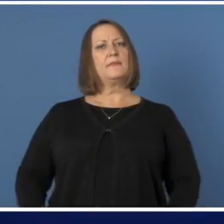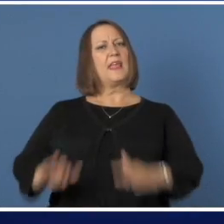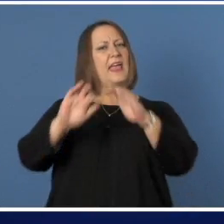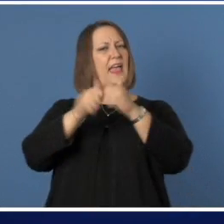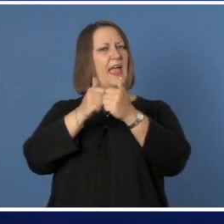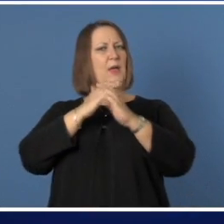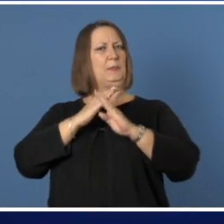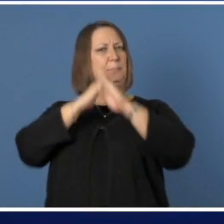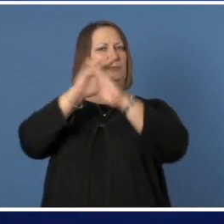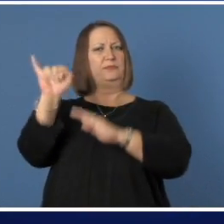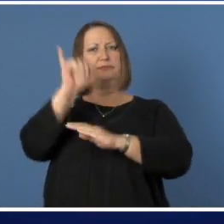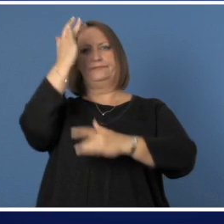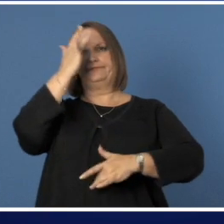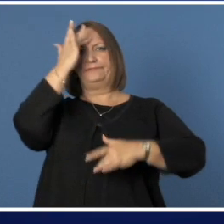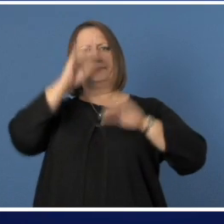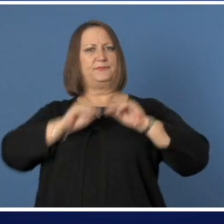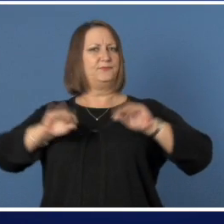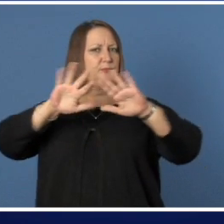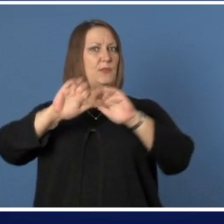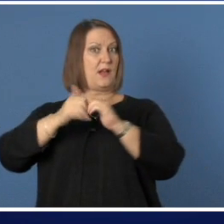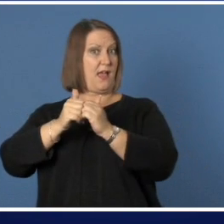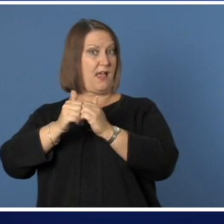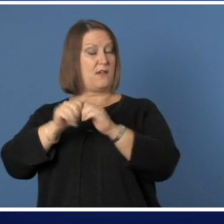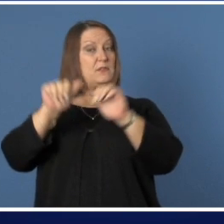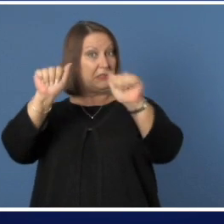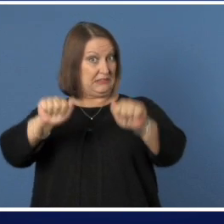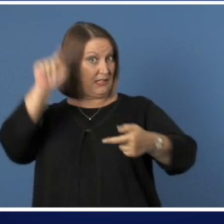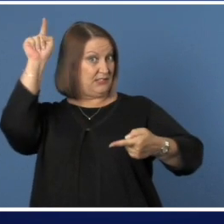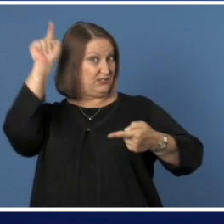Prevent the spread of infectious diseases